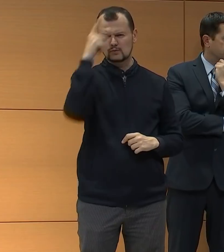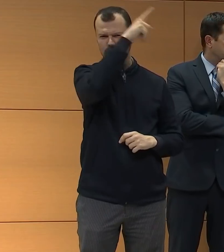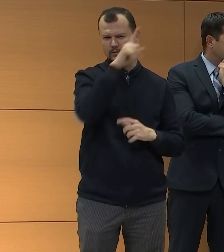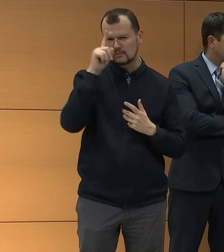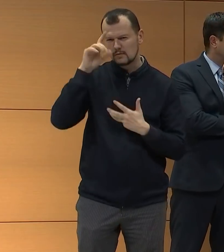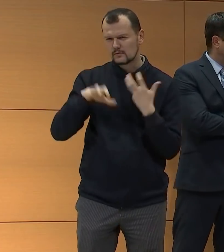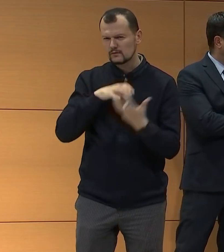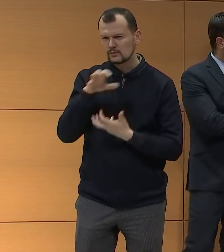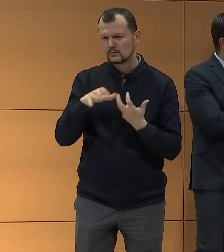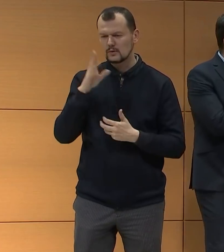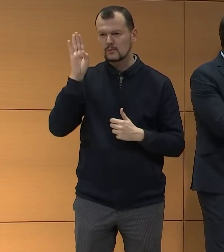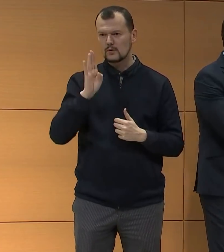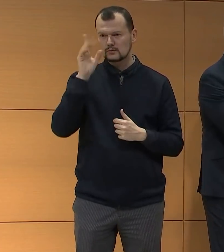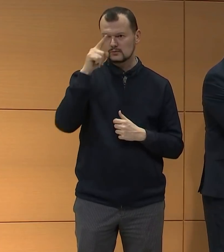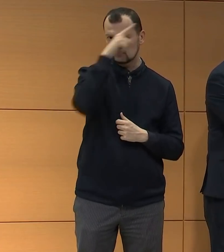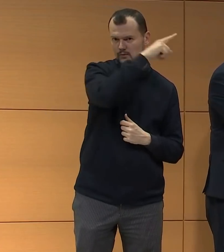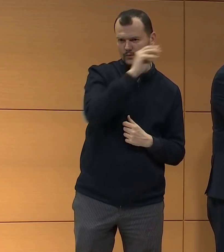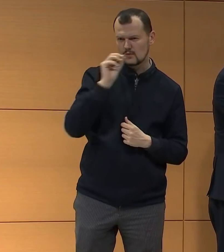her diagnosis?